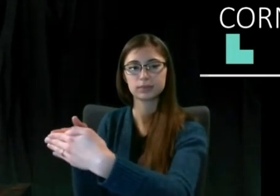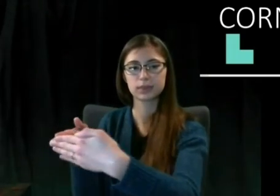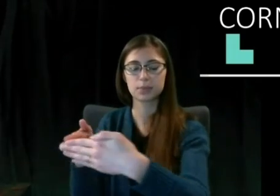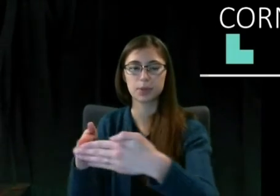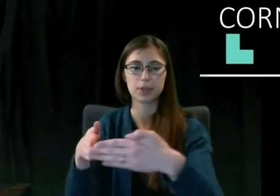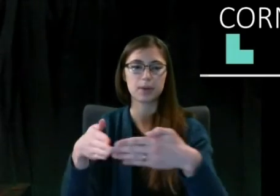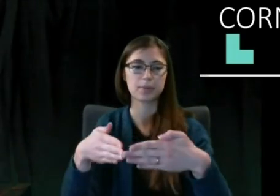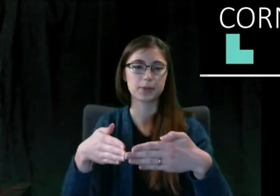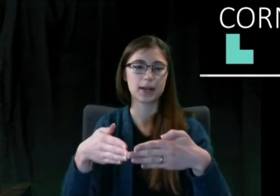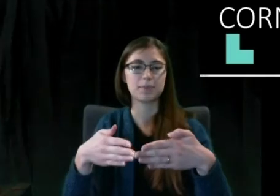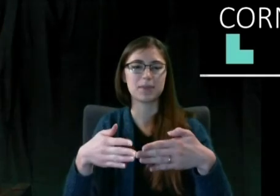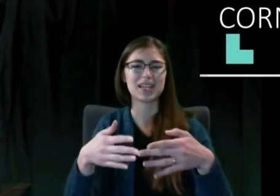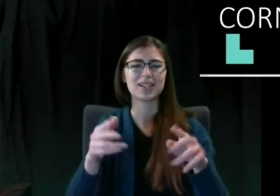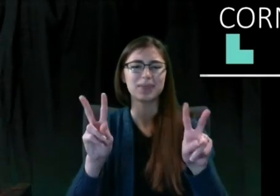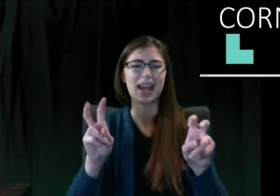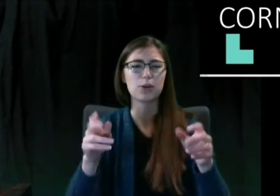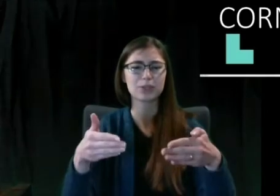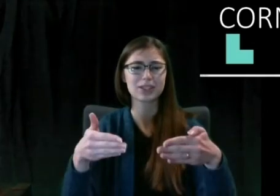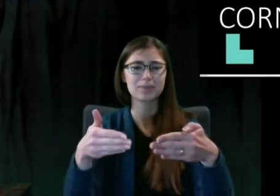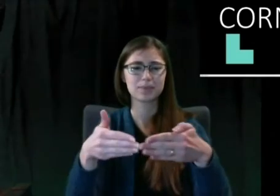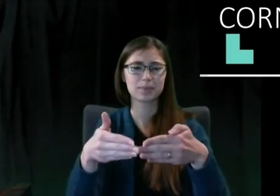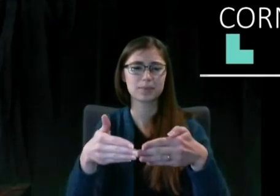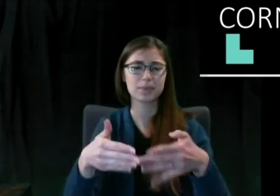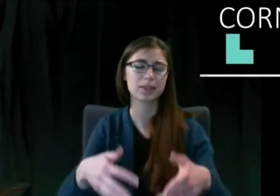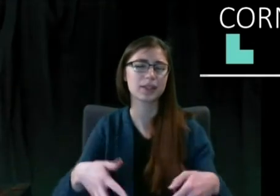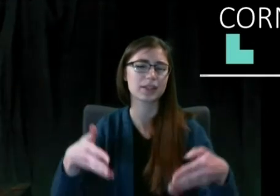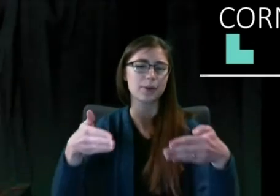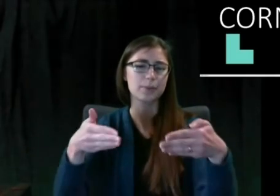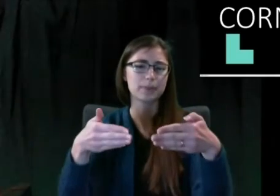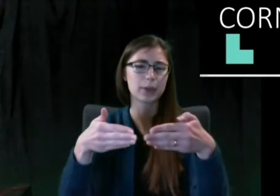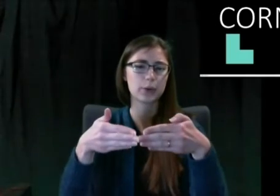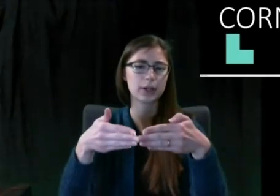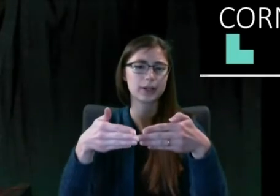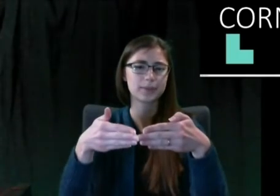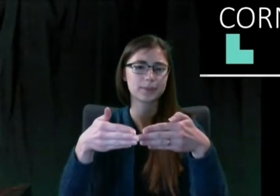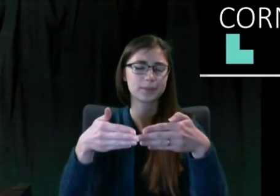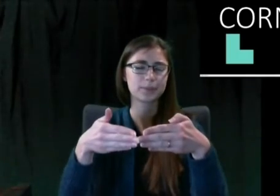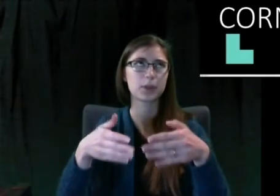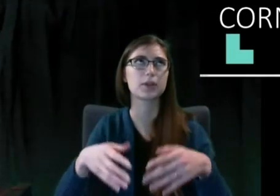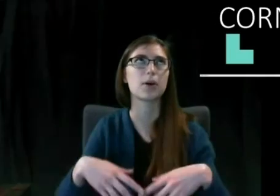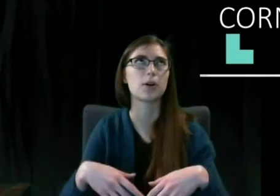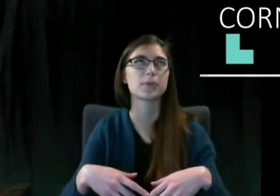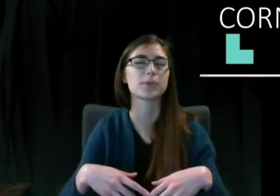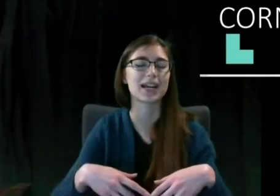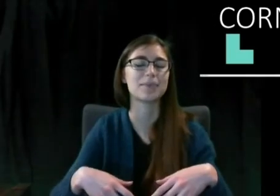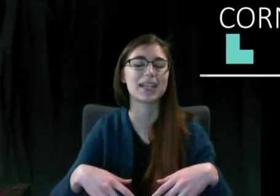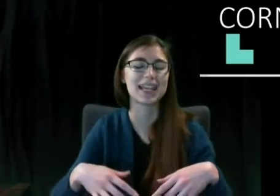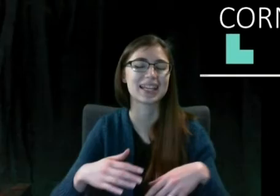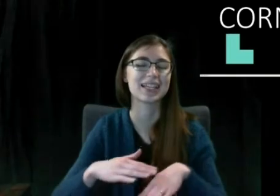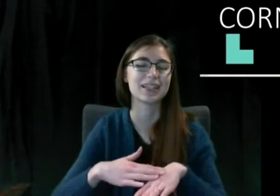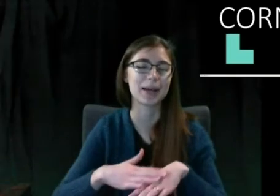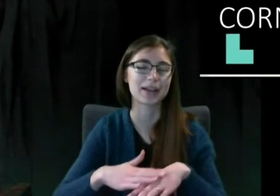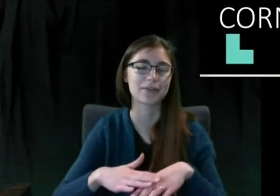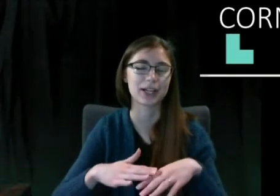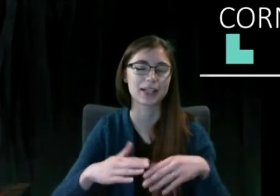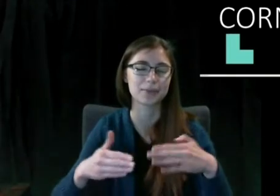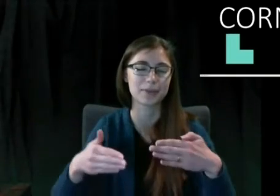Both your palms will kind of be out. So corner. Both your palms will kind of be in, and the back of your hand will be facing